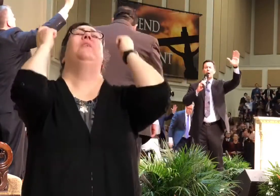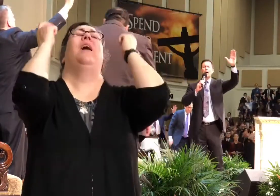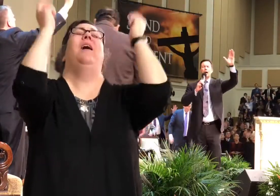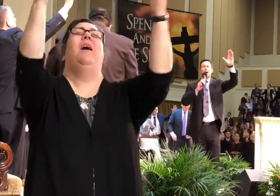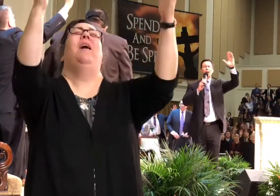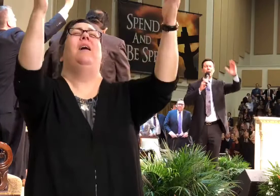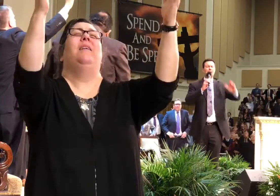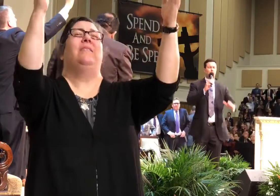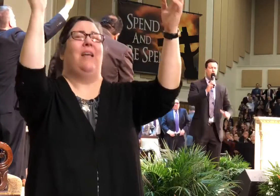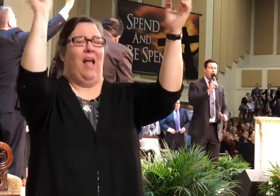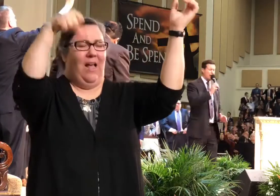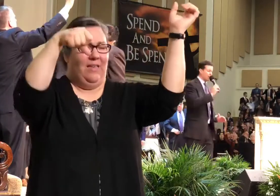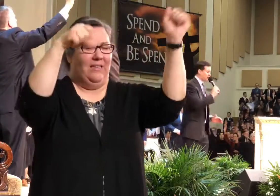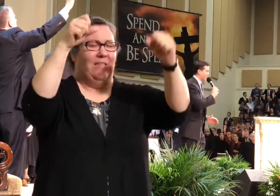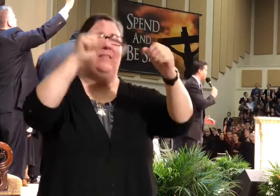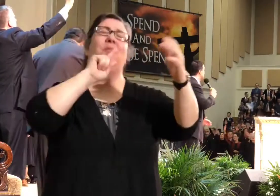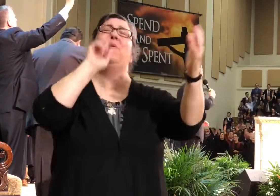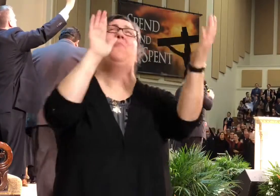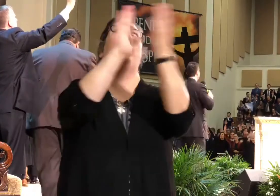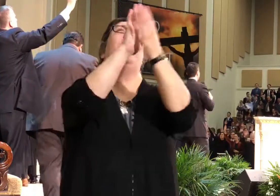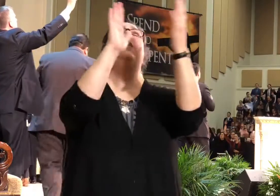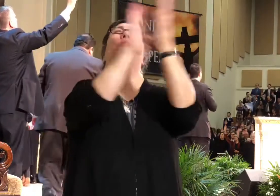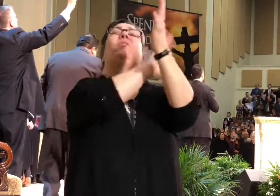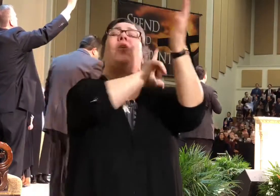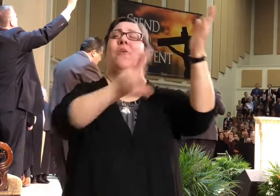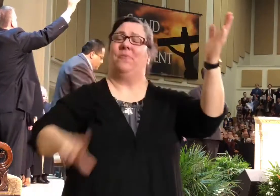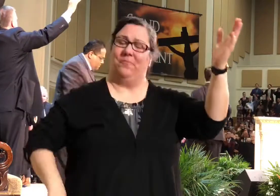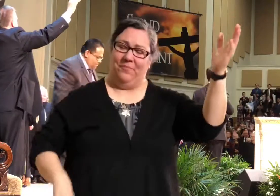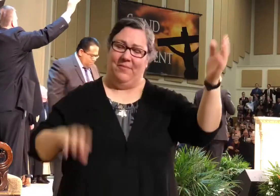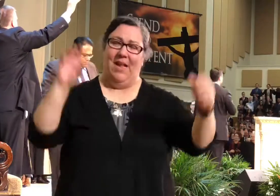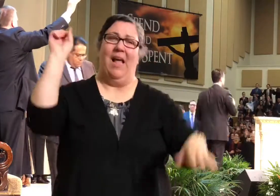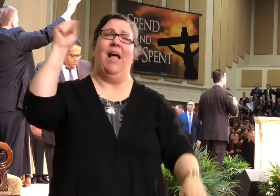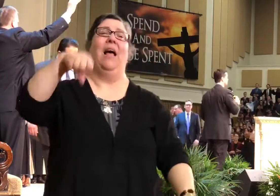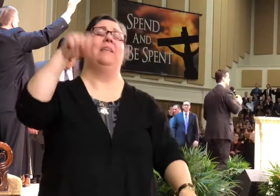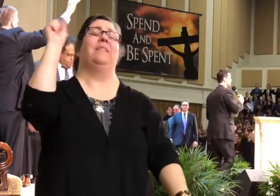hallelujah. Oh, let's praise Him.